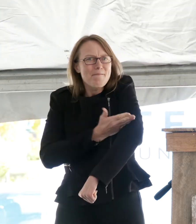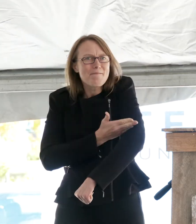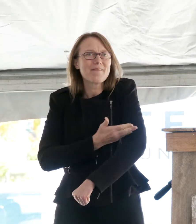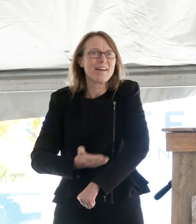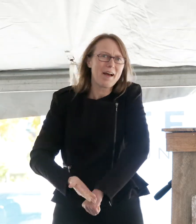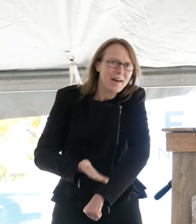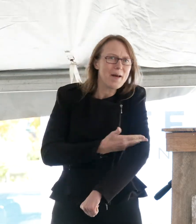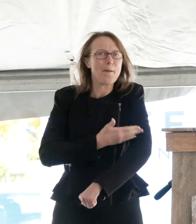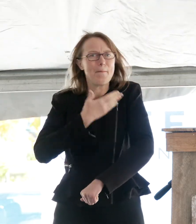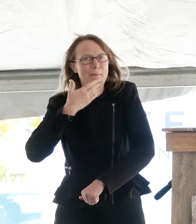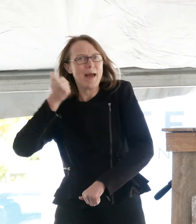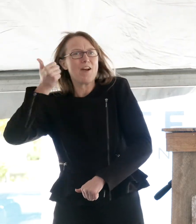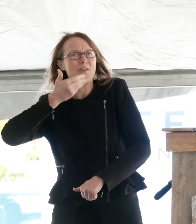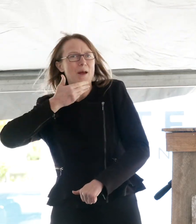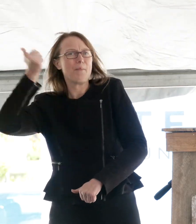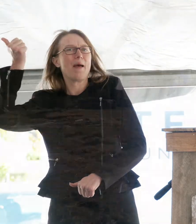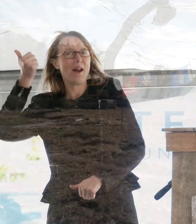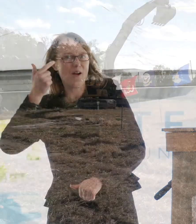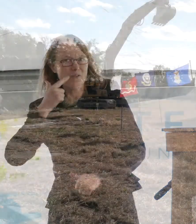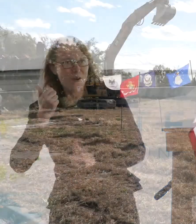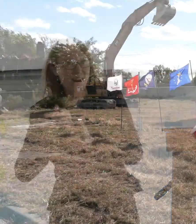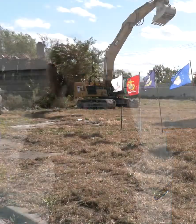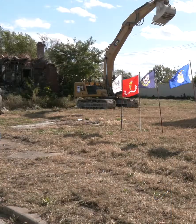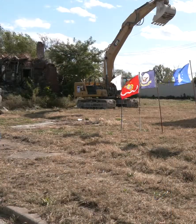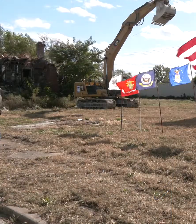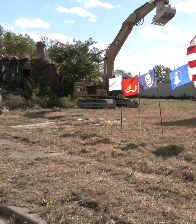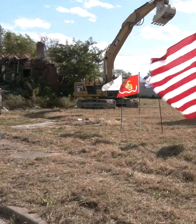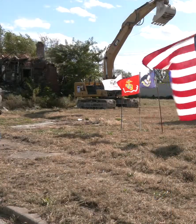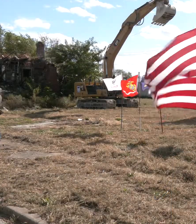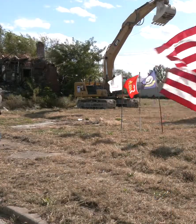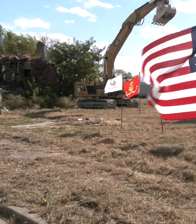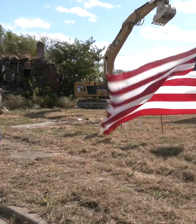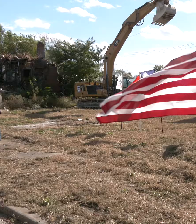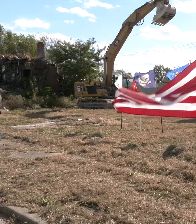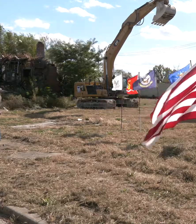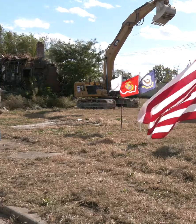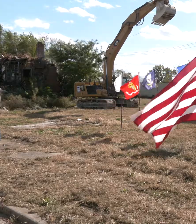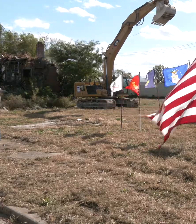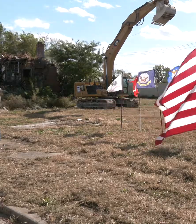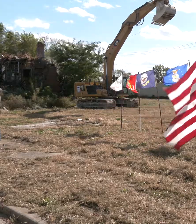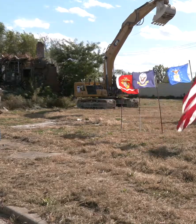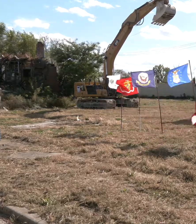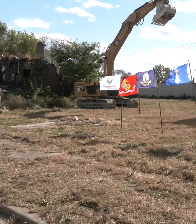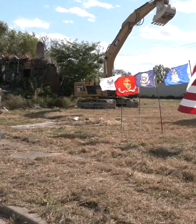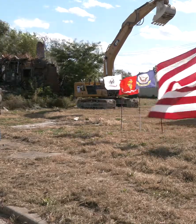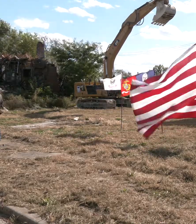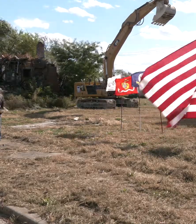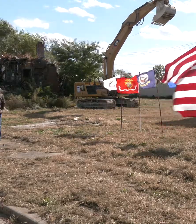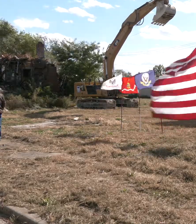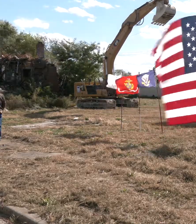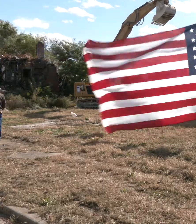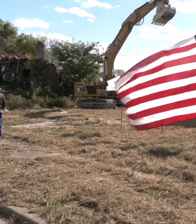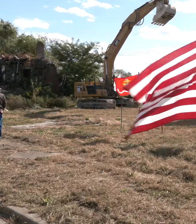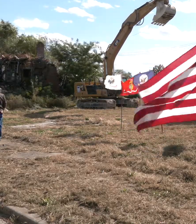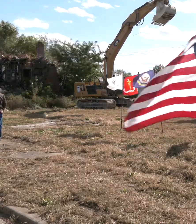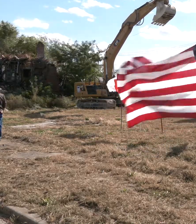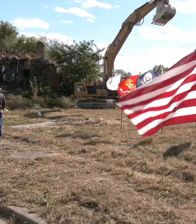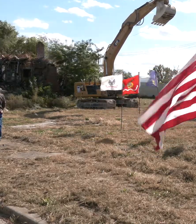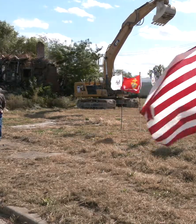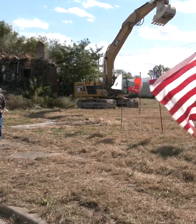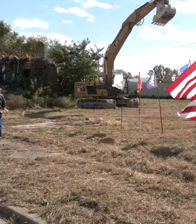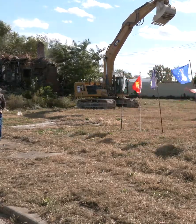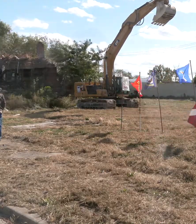that difference for everyone who's experiencing homelessness and needs our support. God bless you all. And thank you, St. Louis.